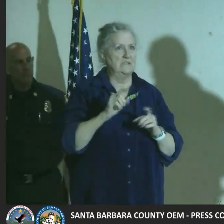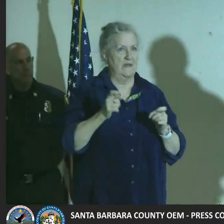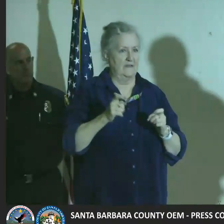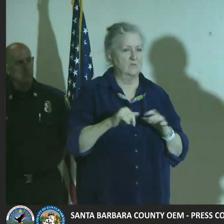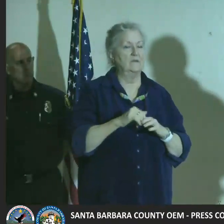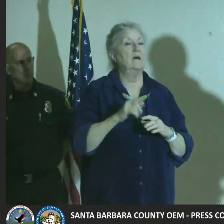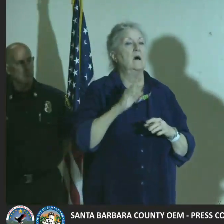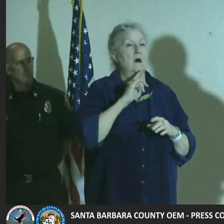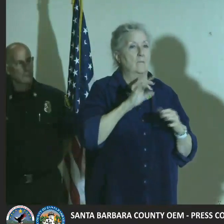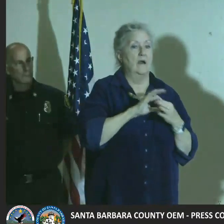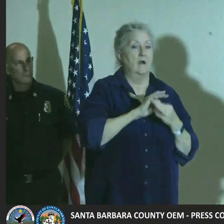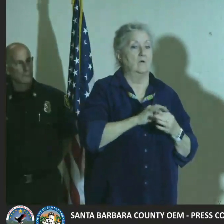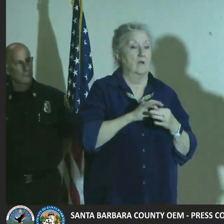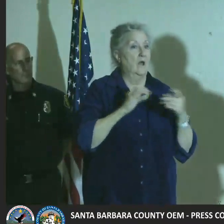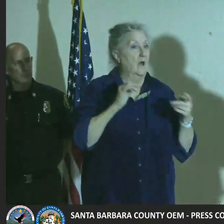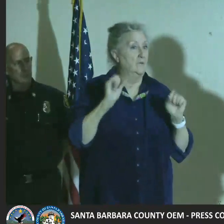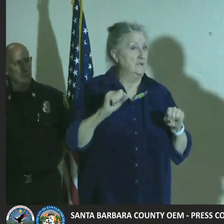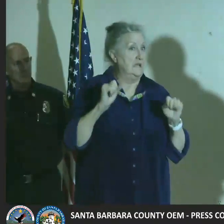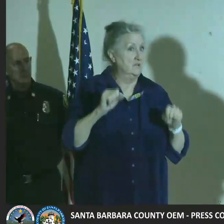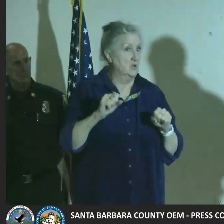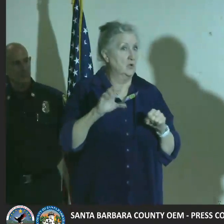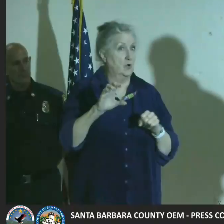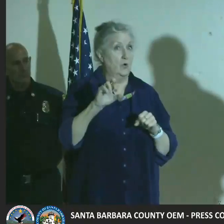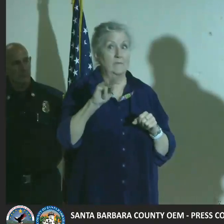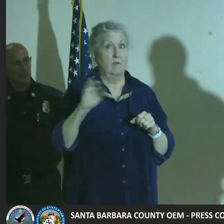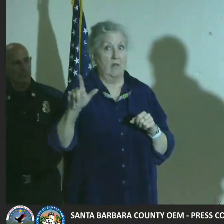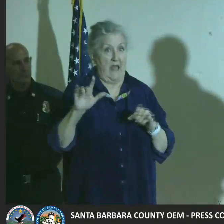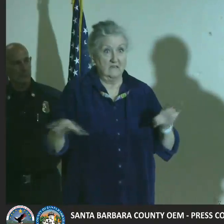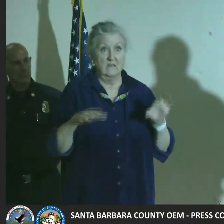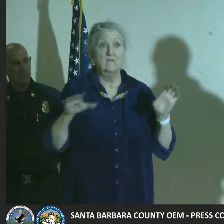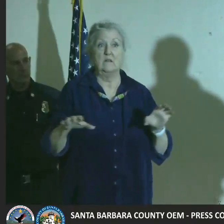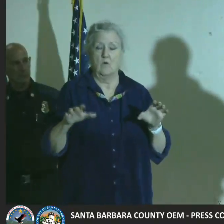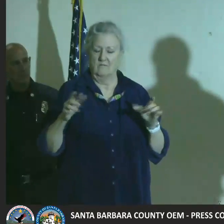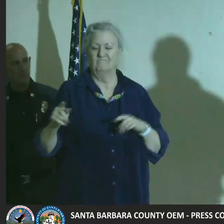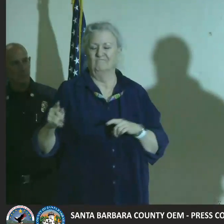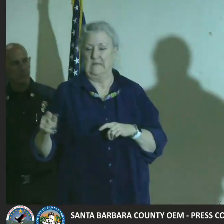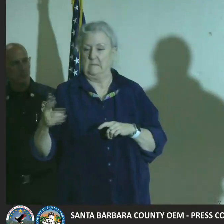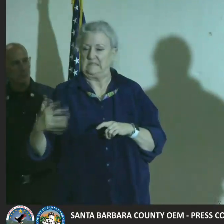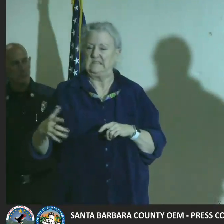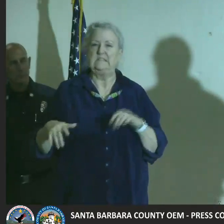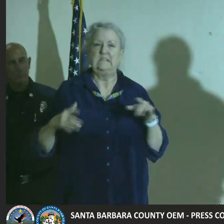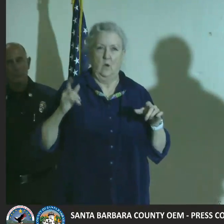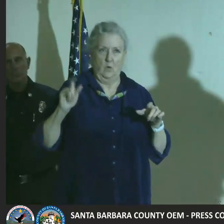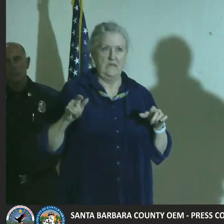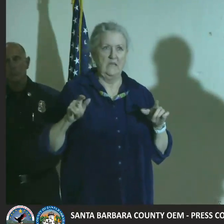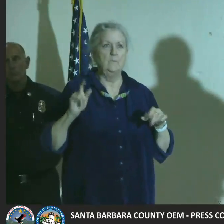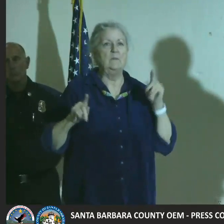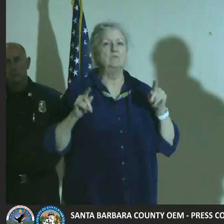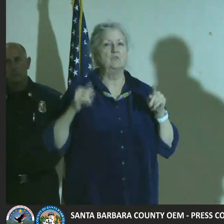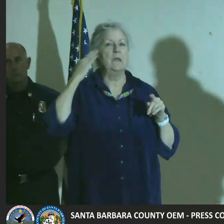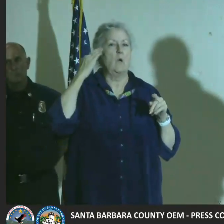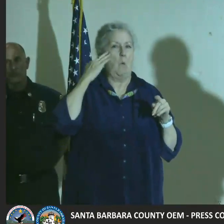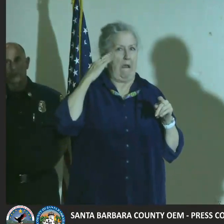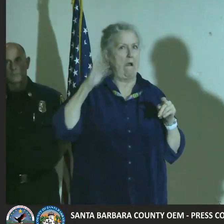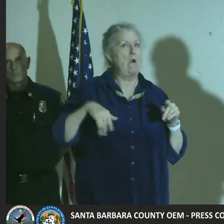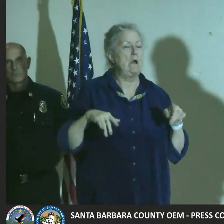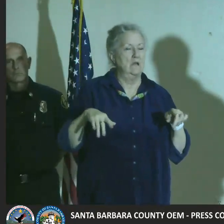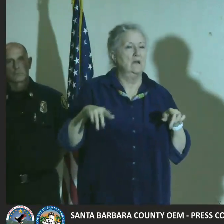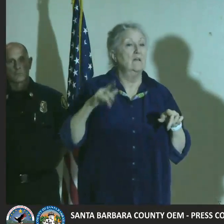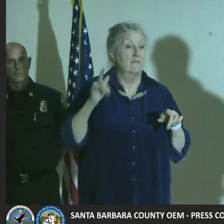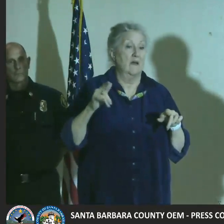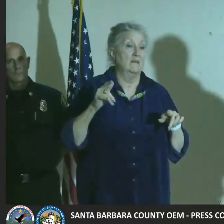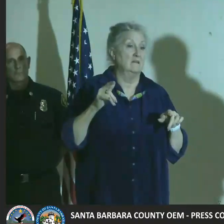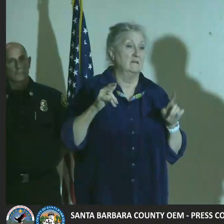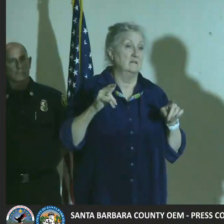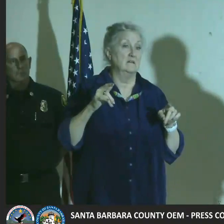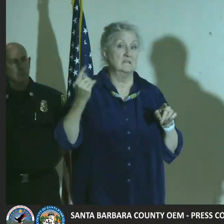a potential criminal activity that was occurring or is occurring that we need the public to be aware of, and that is